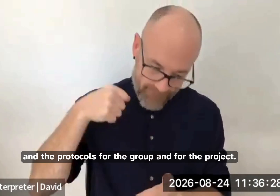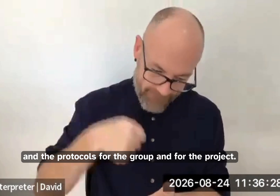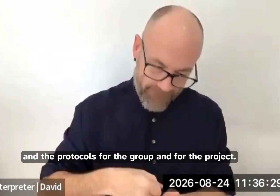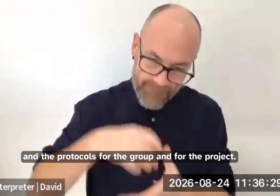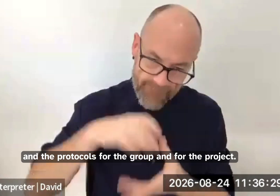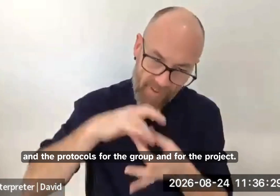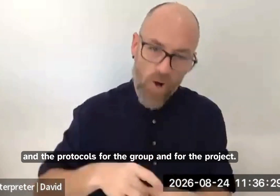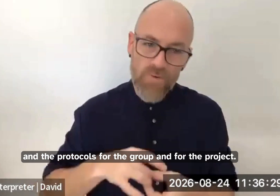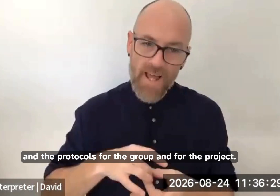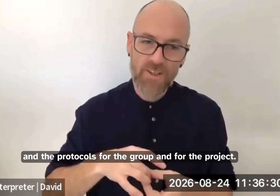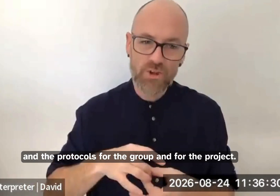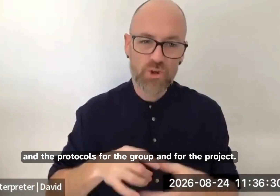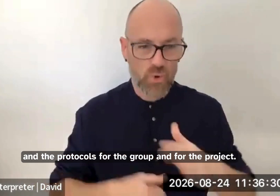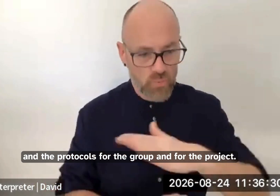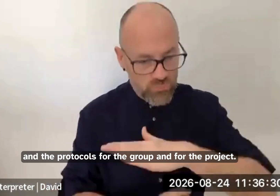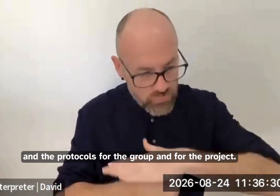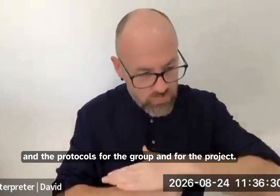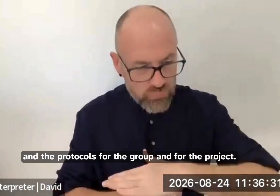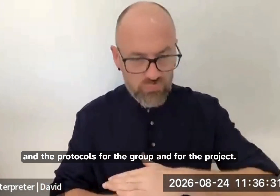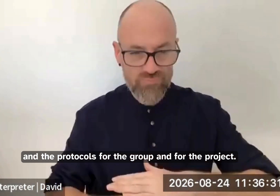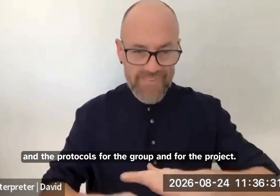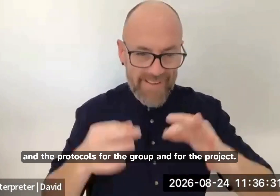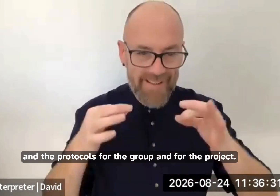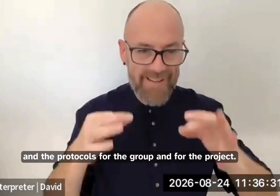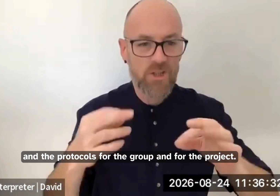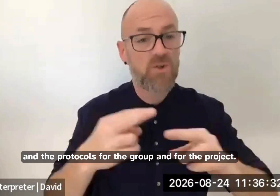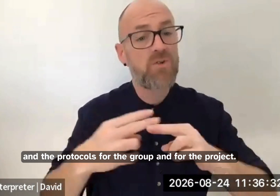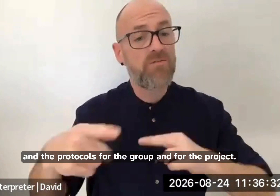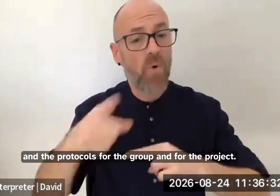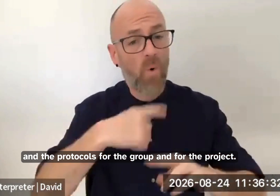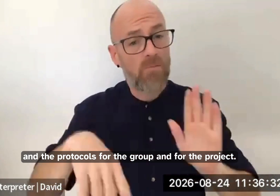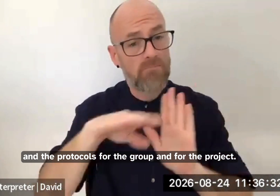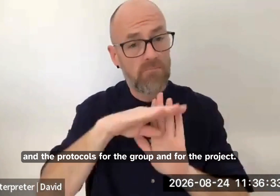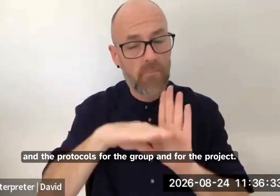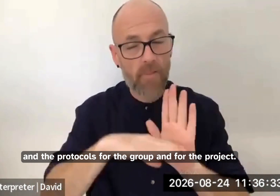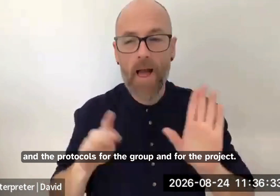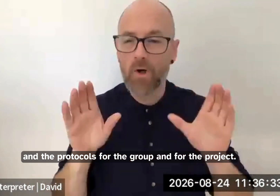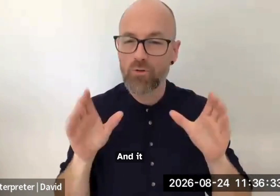and the protocols for the group and for the project.